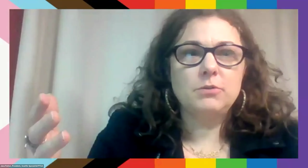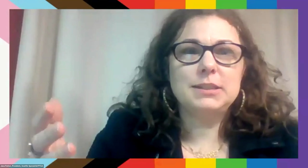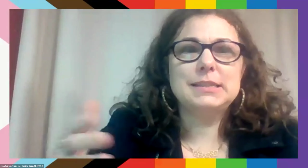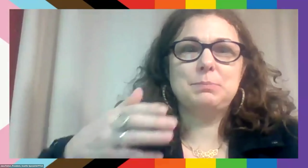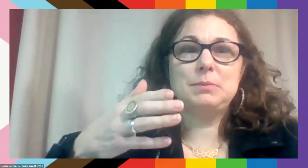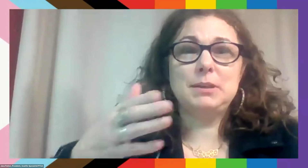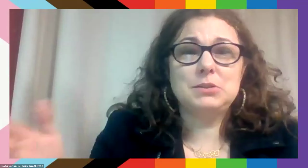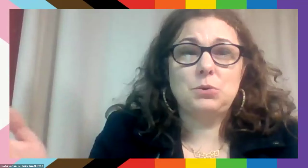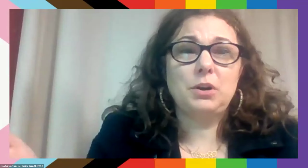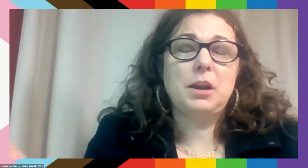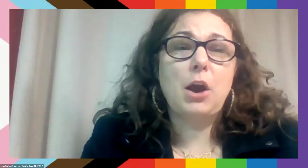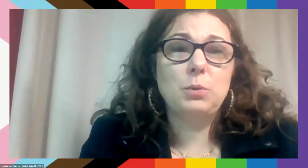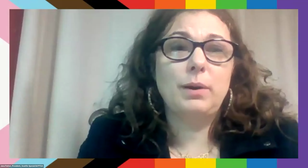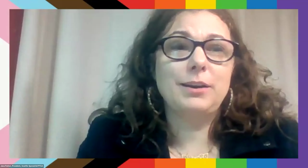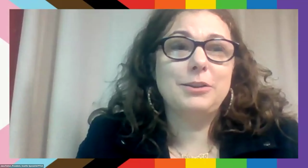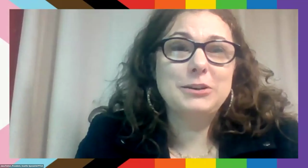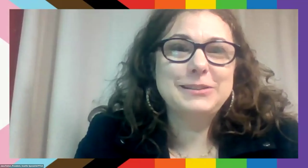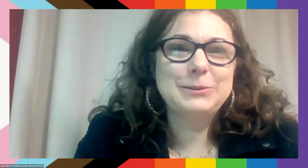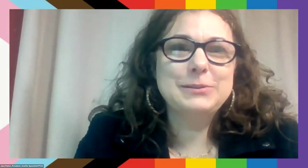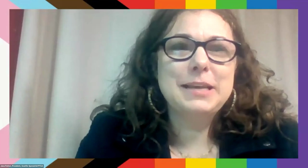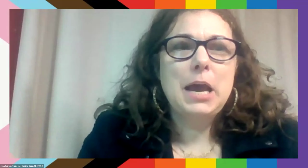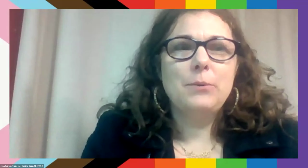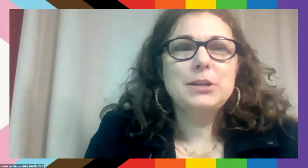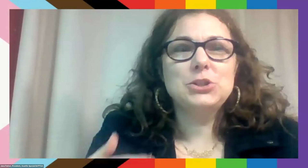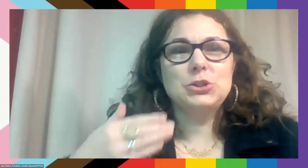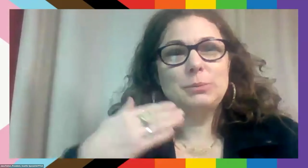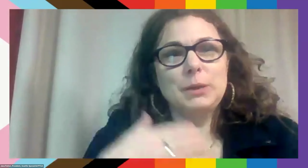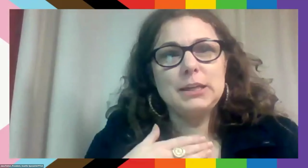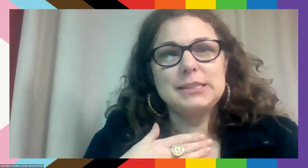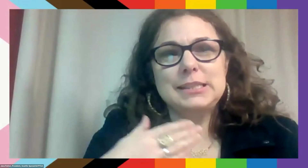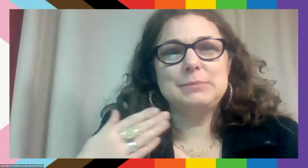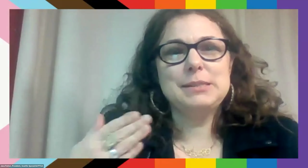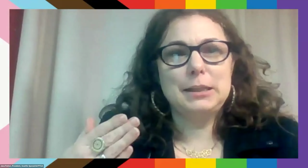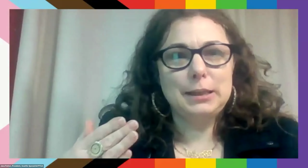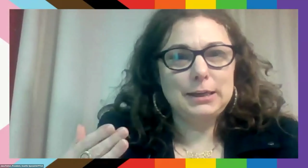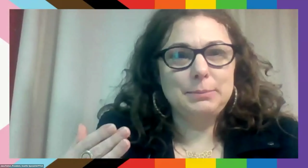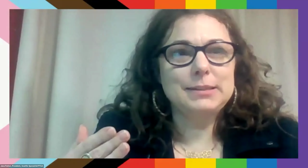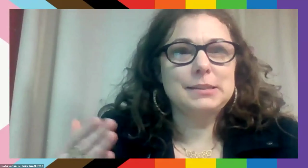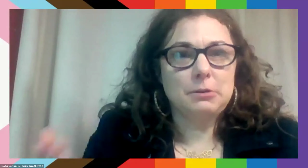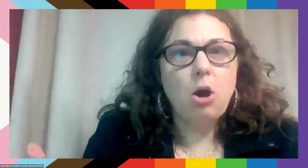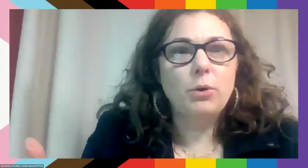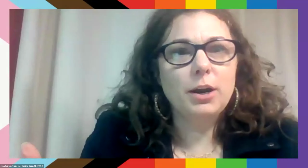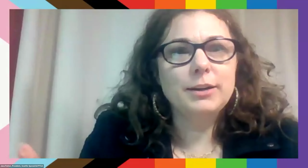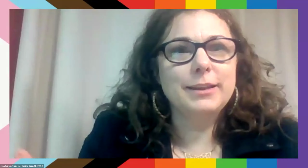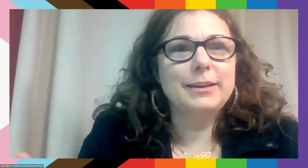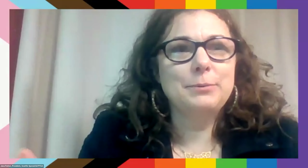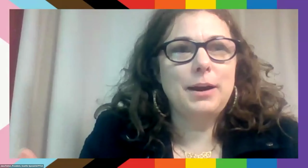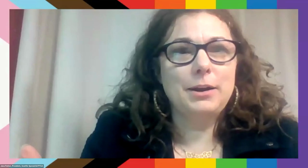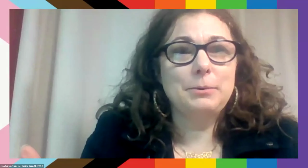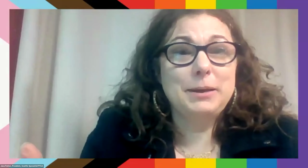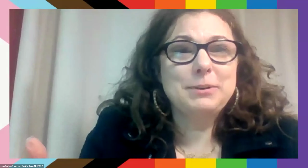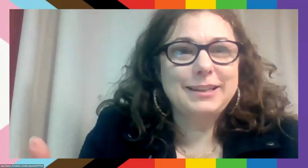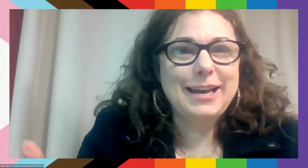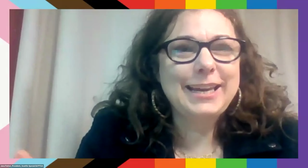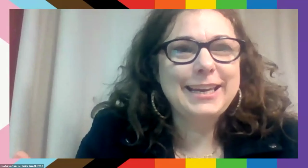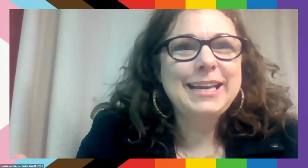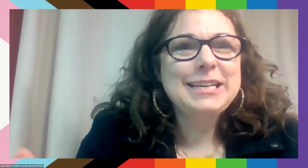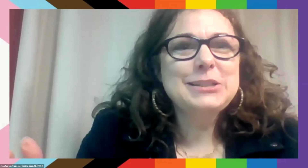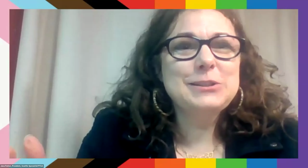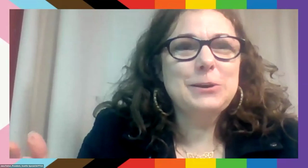a lot of it is being sorted out by lawsuits, which to me seems a little bit slower than we